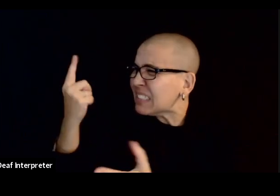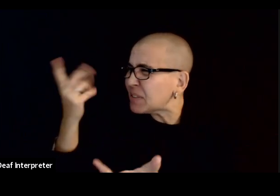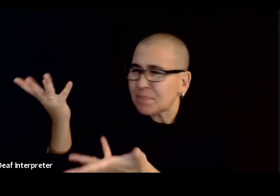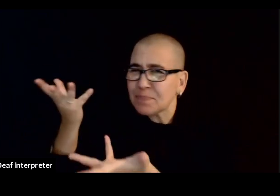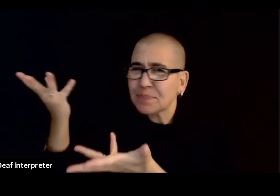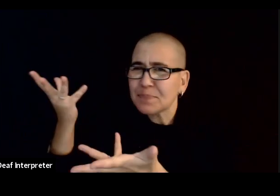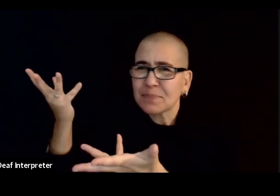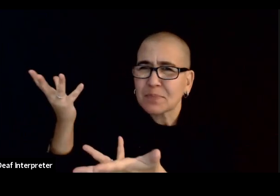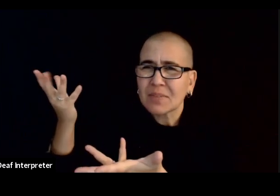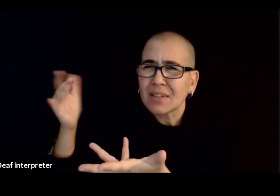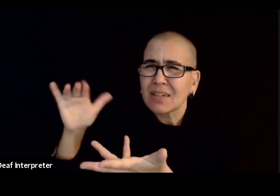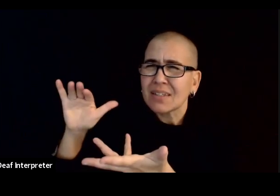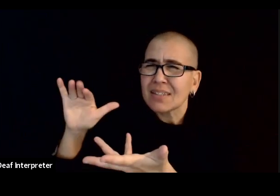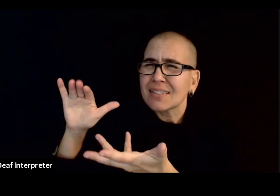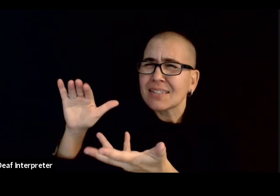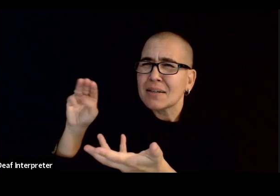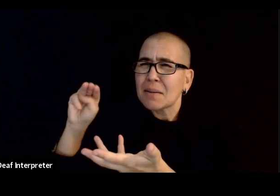project.